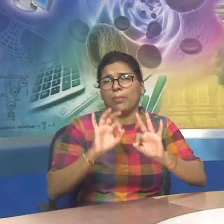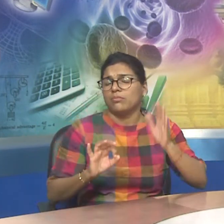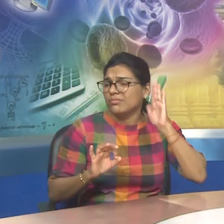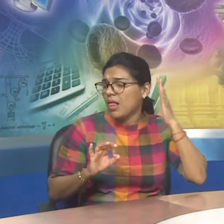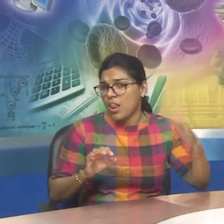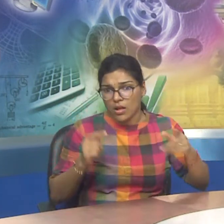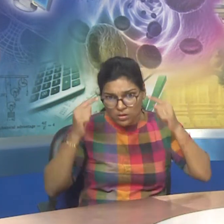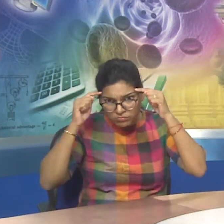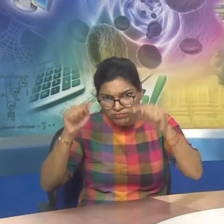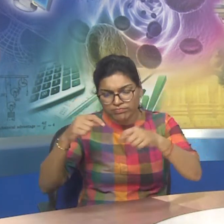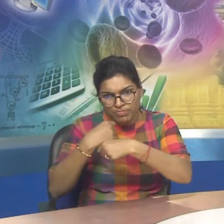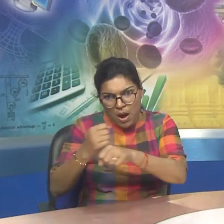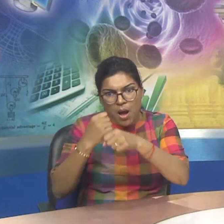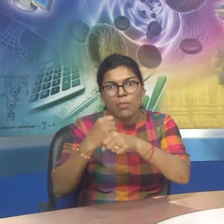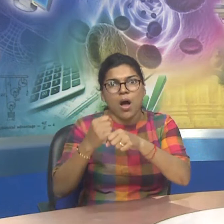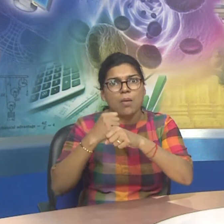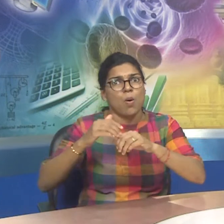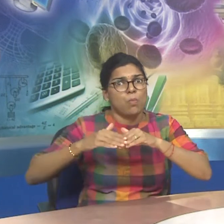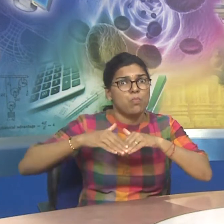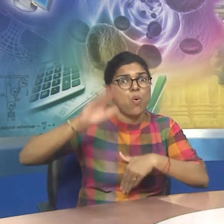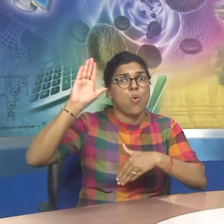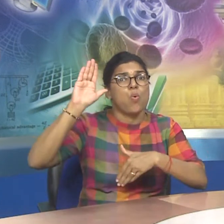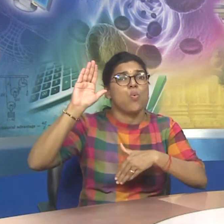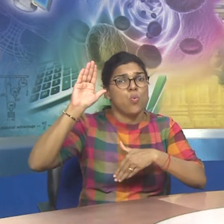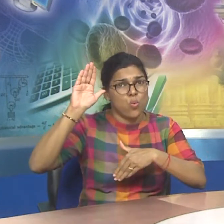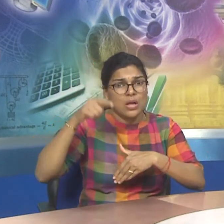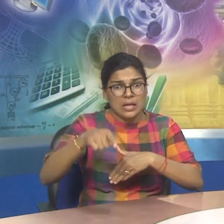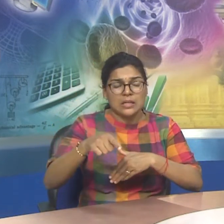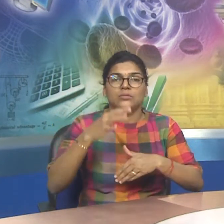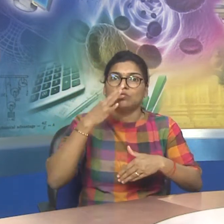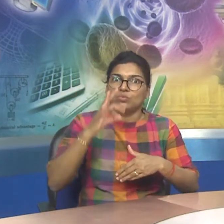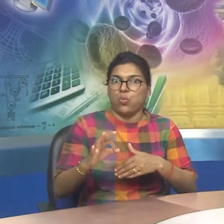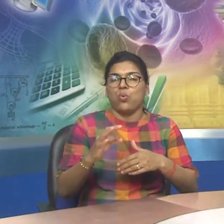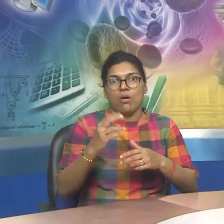But he finds that they don't listen to him.